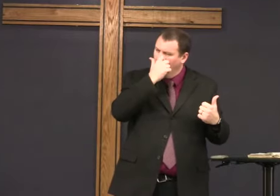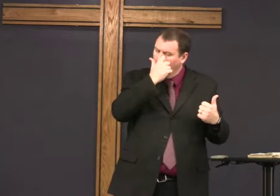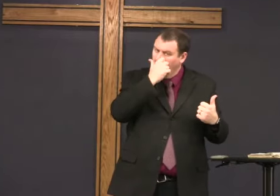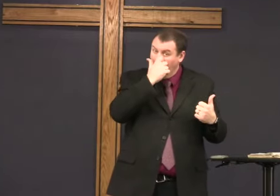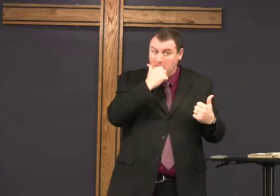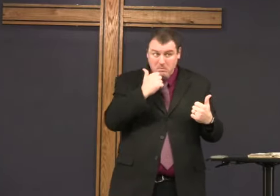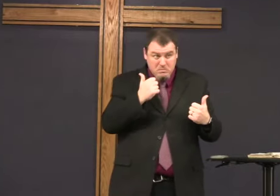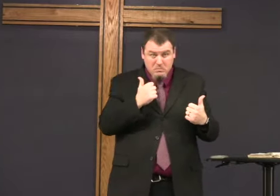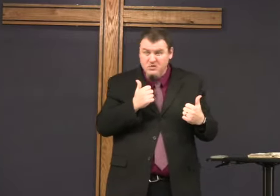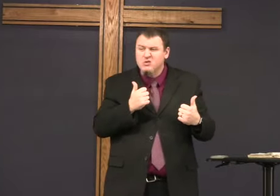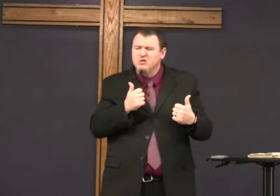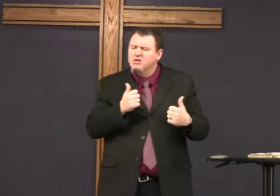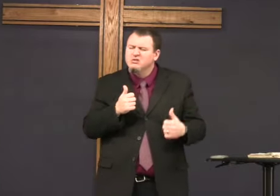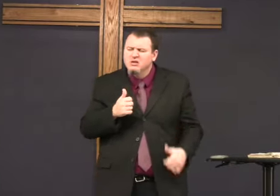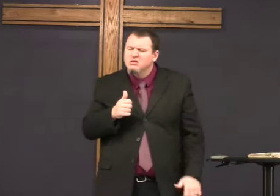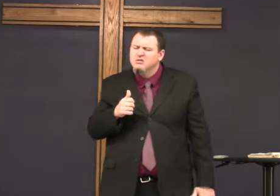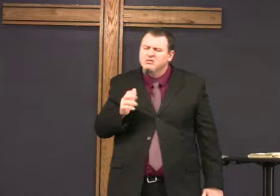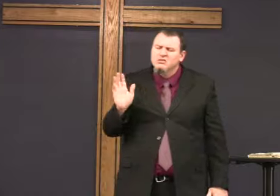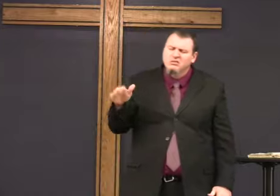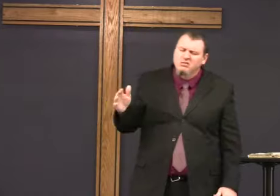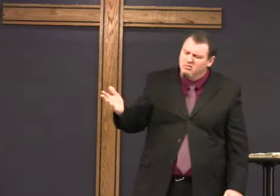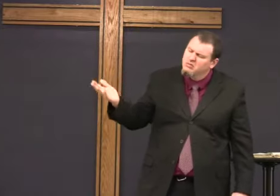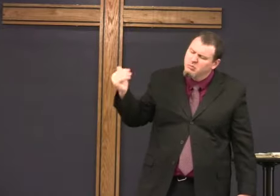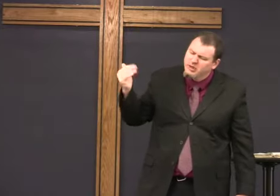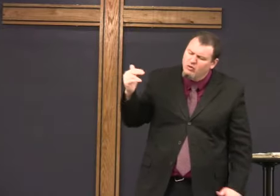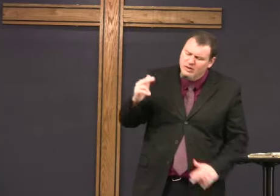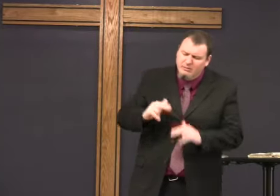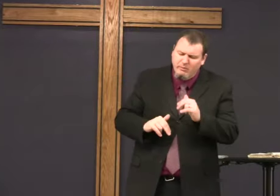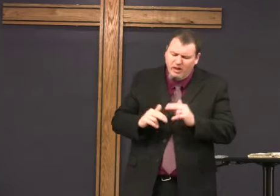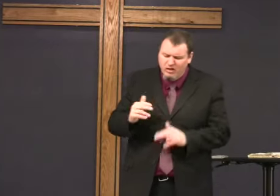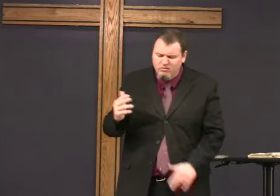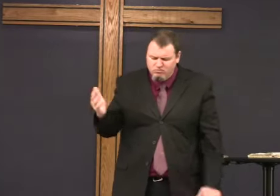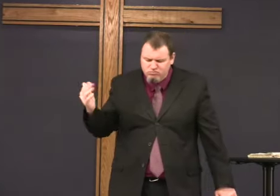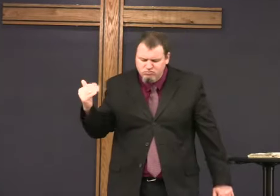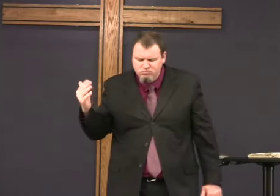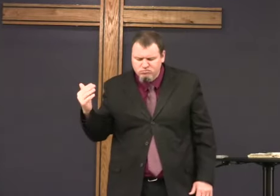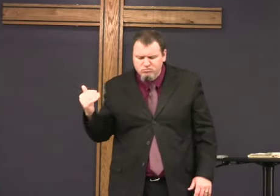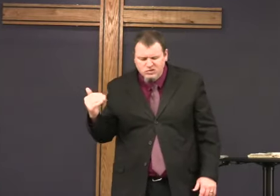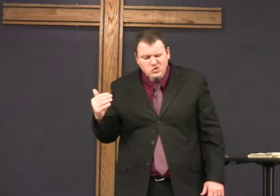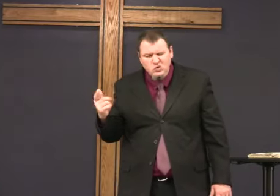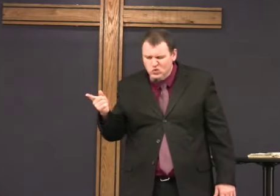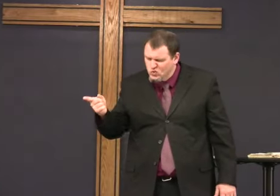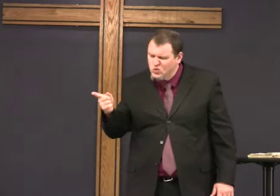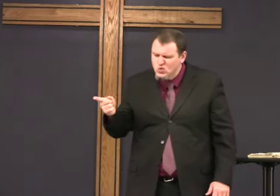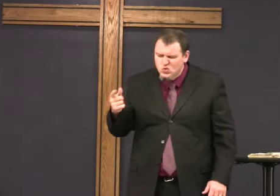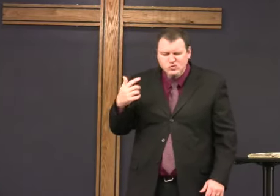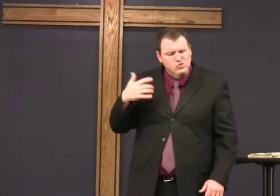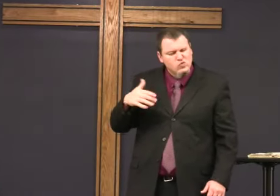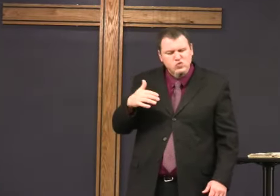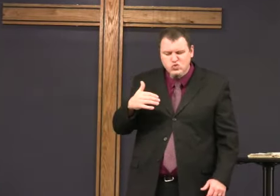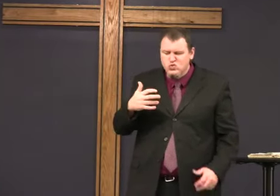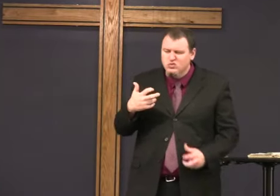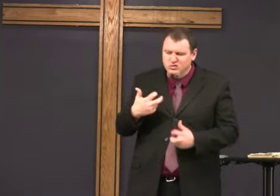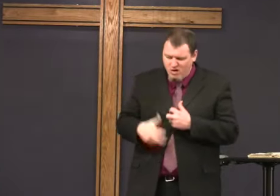had access to the temple. So he says, "Come on, come here, Nehemiah.